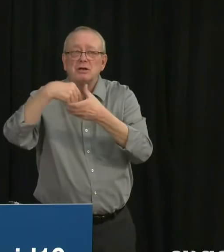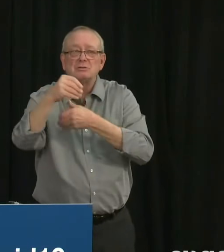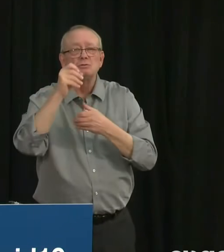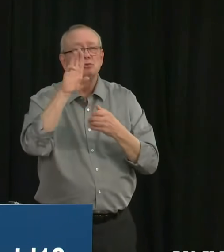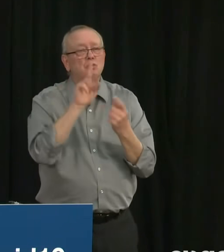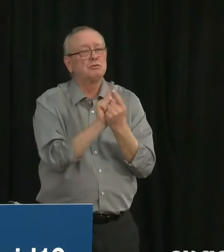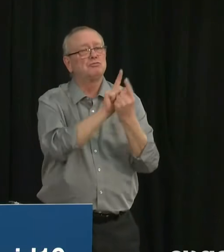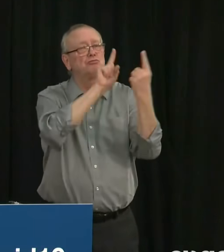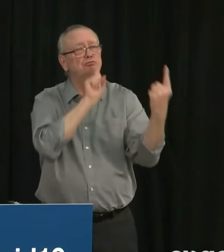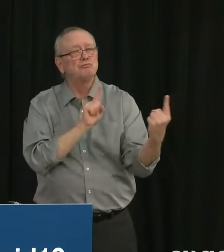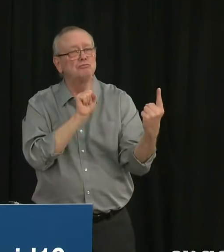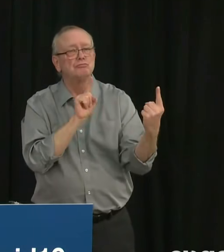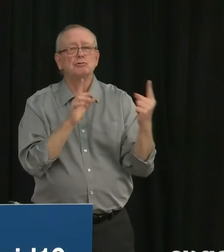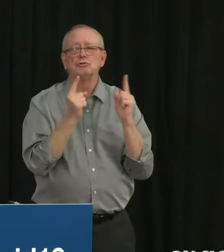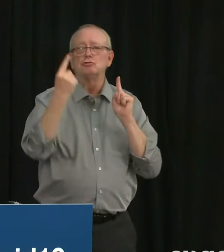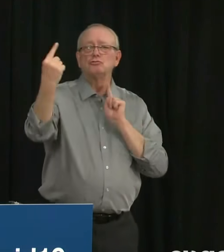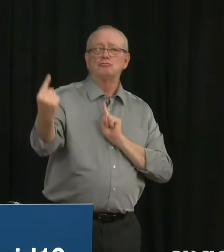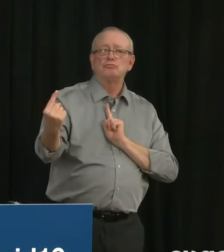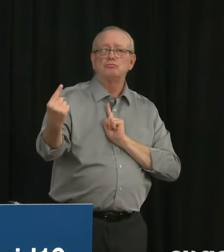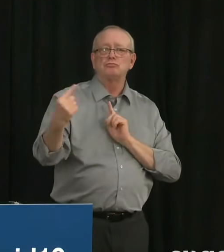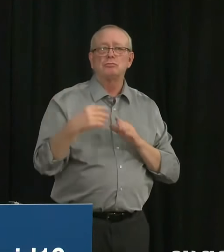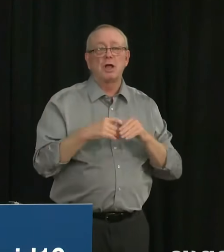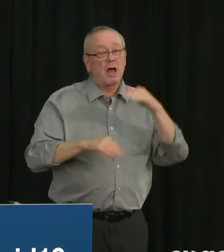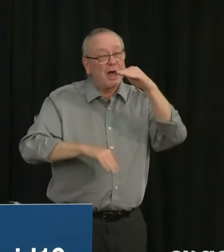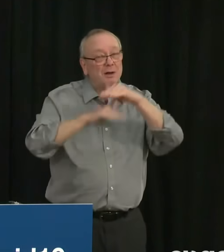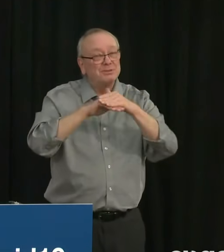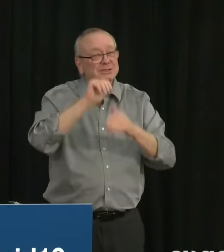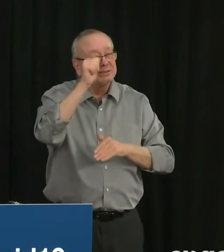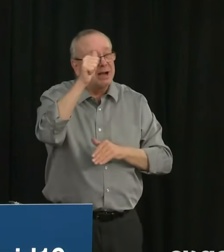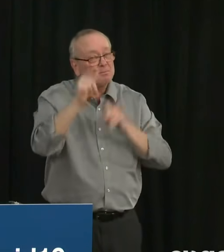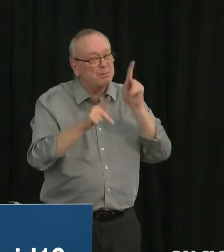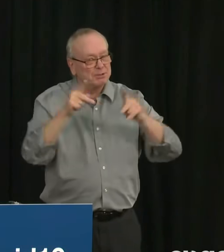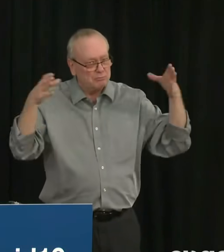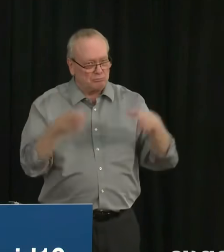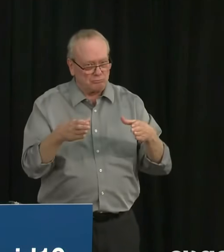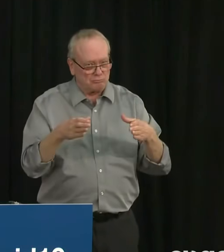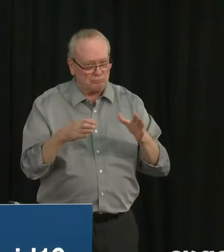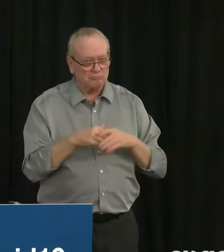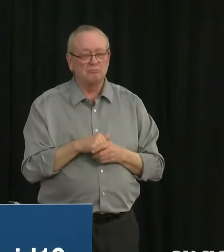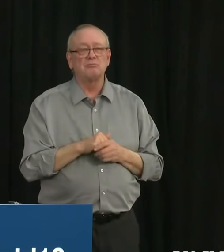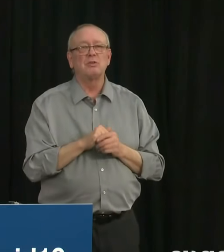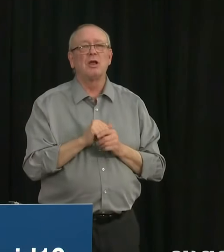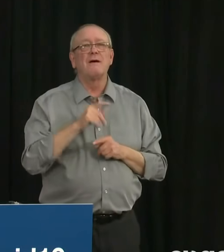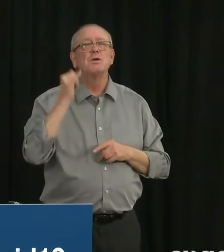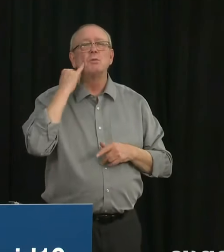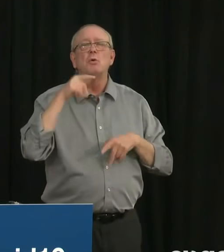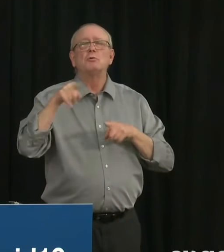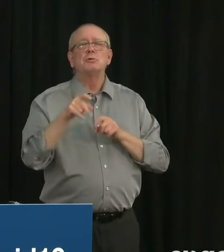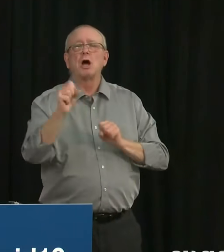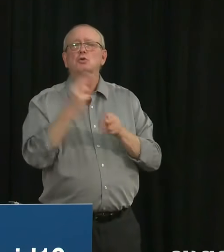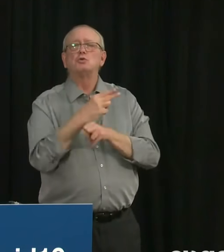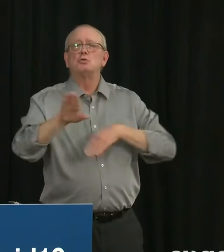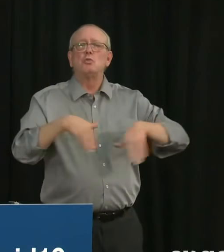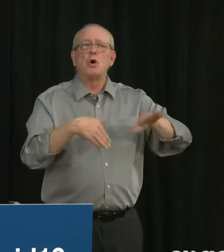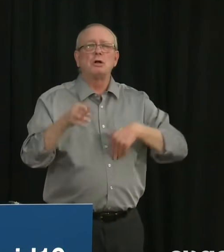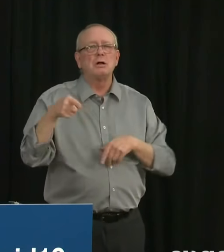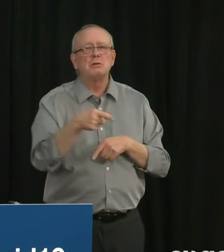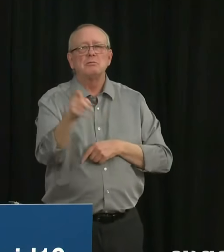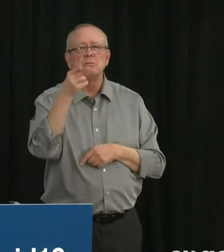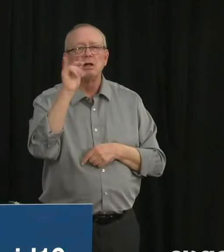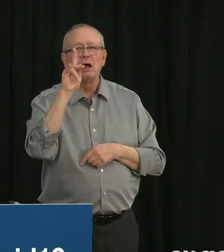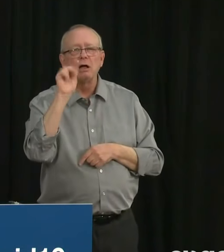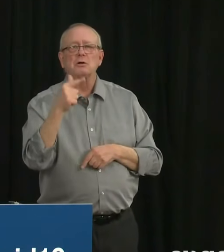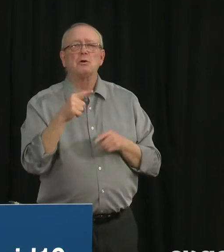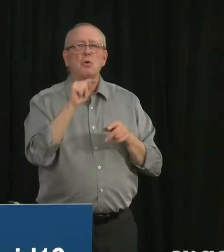10. Taking the dog to the off-leash area, using our hiking and biking trails, and enjoying a bonfire in a public park